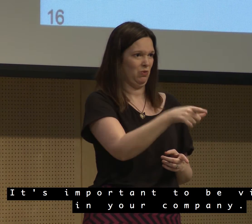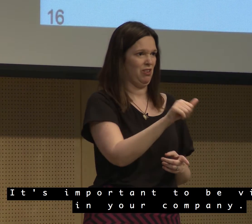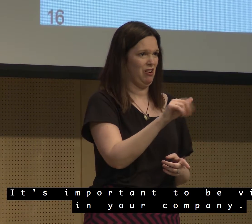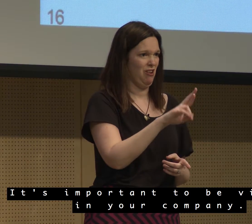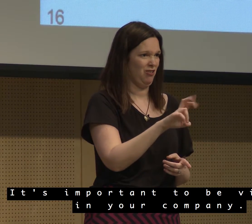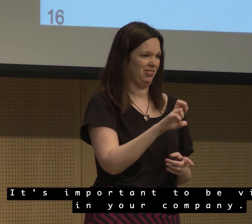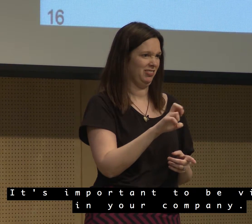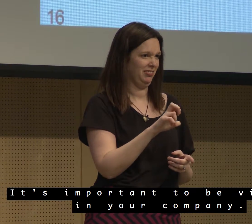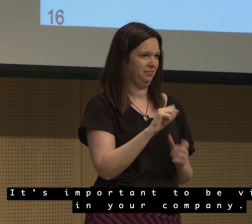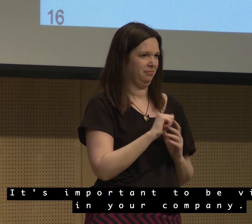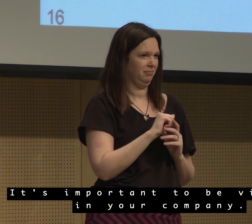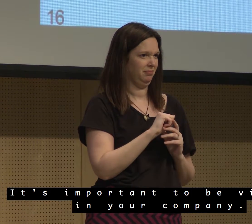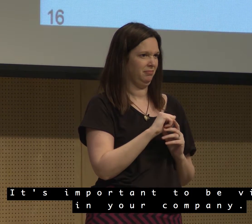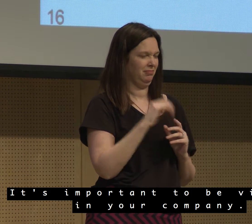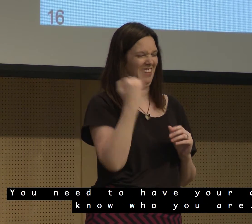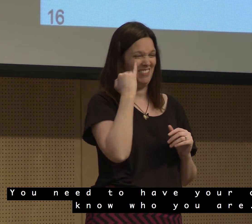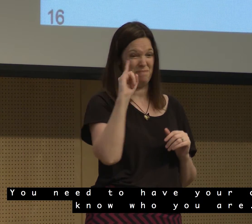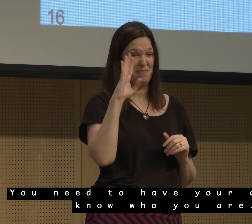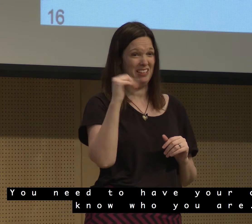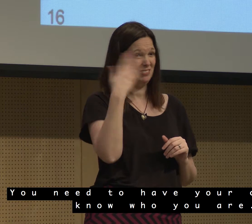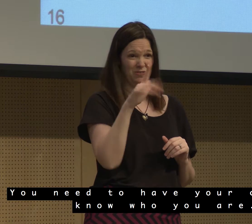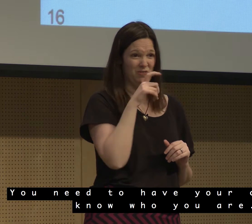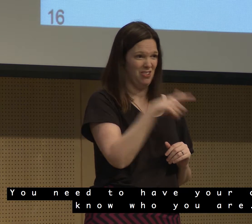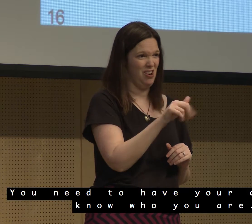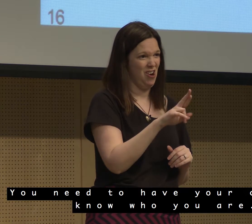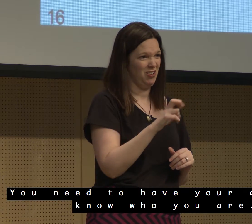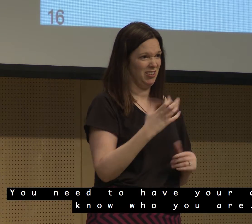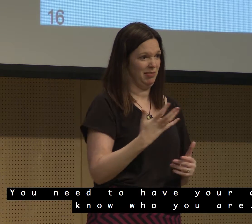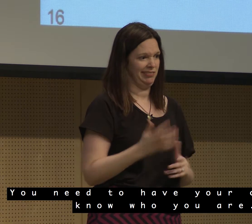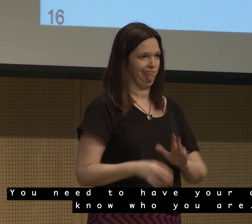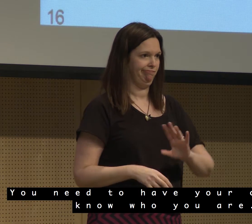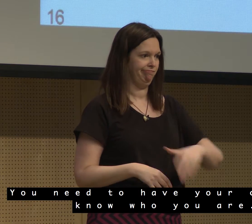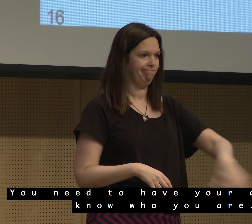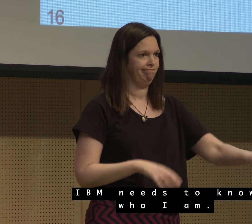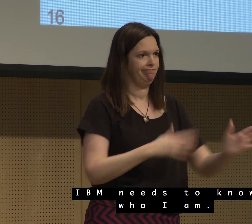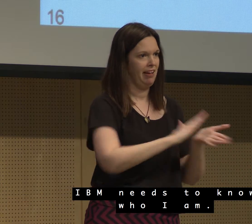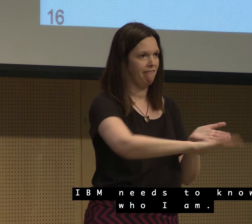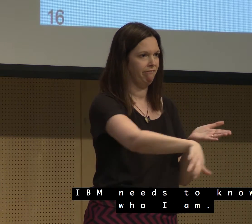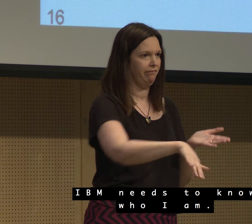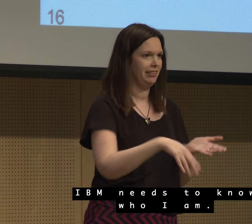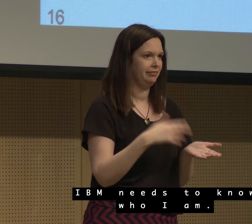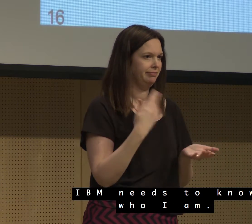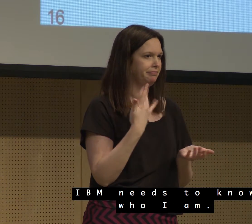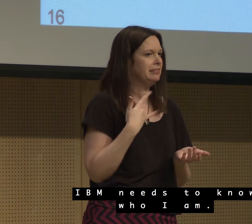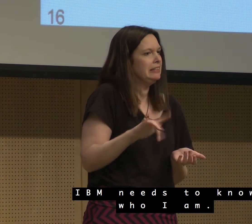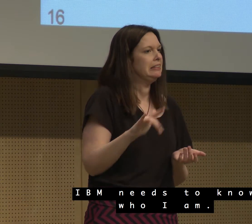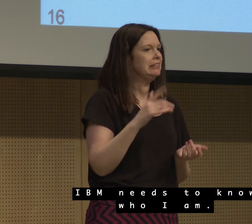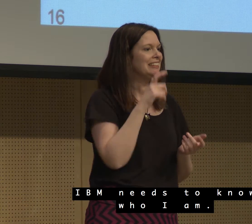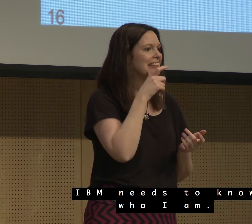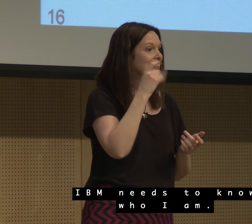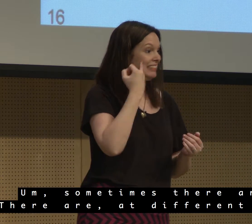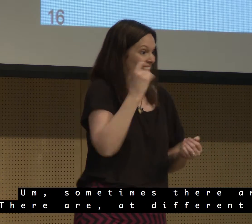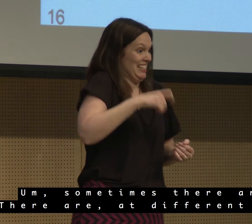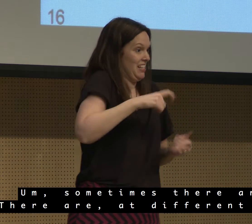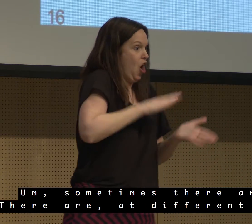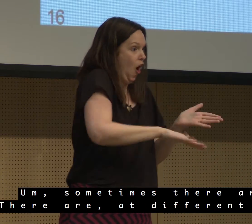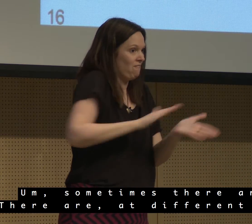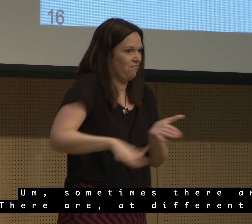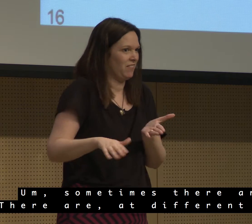important to be visible in your company. You need to have your company know who you are. IBM needs to know who I am. Sometimes